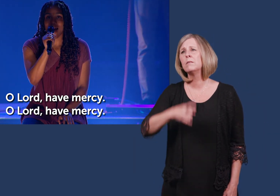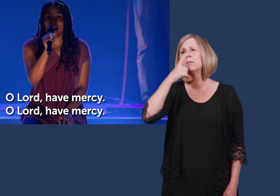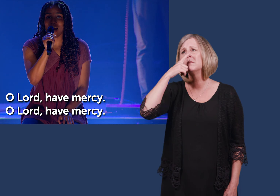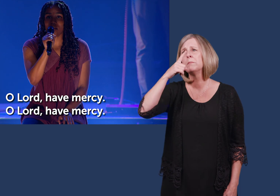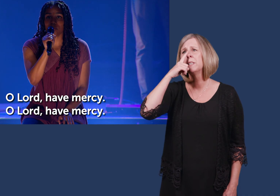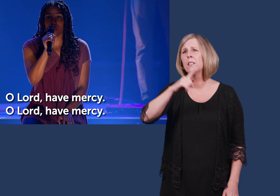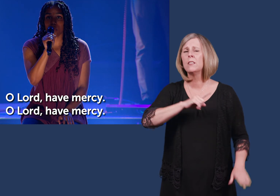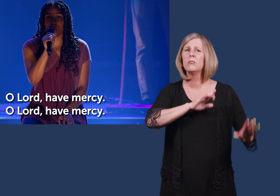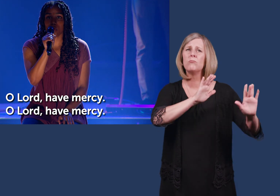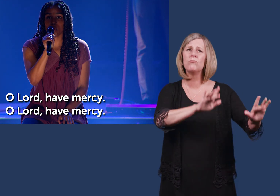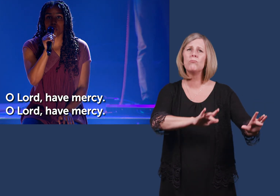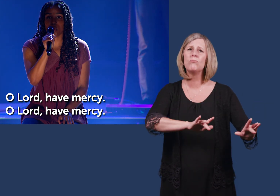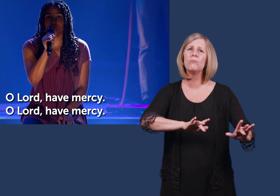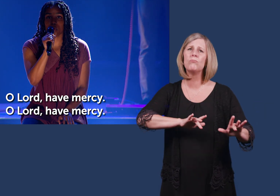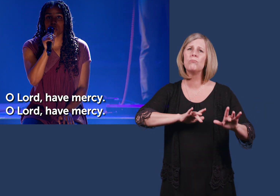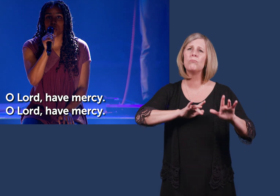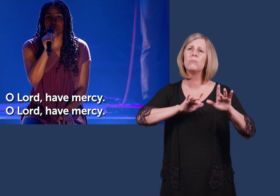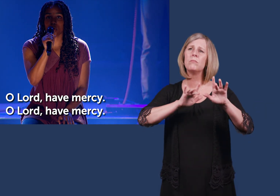Have